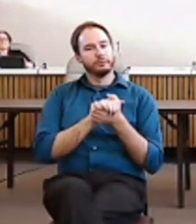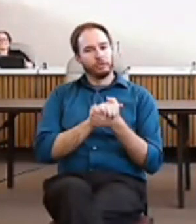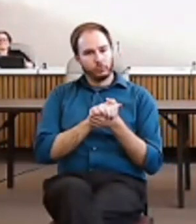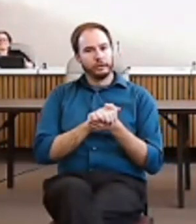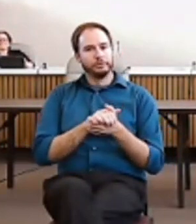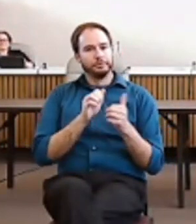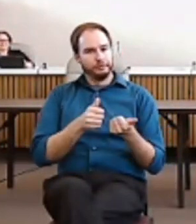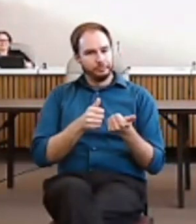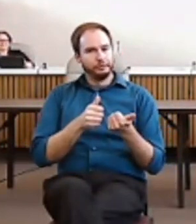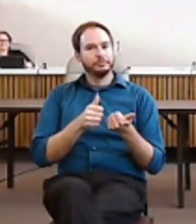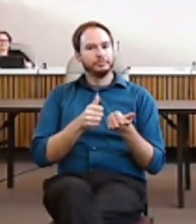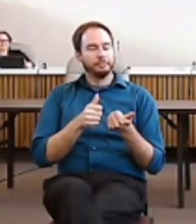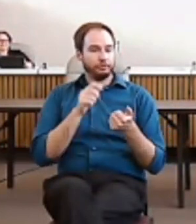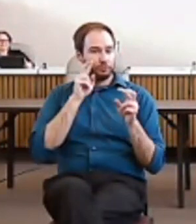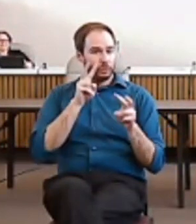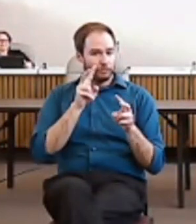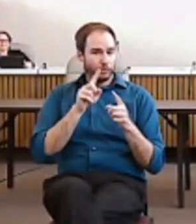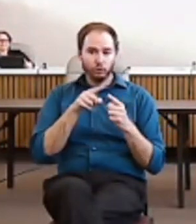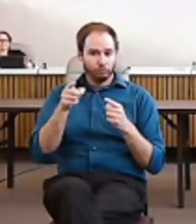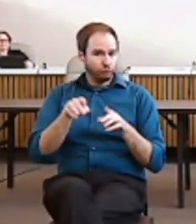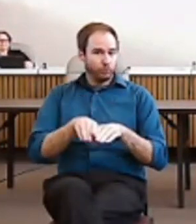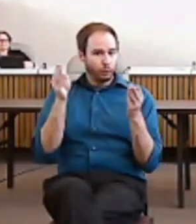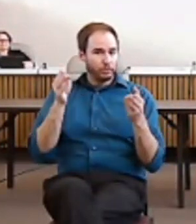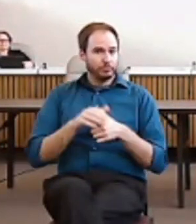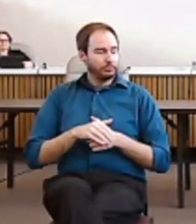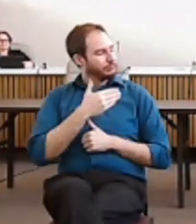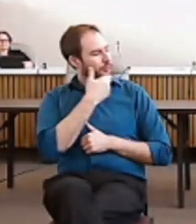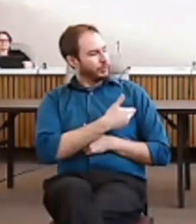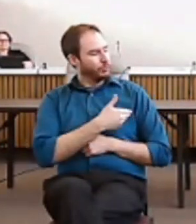Congratulations, and we look forward to them opening.